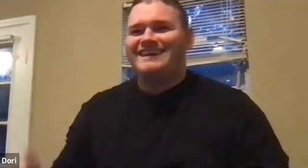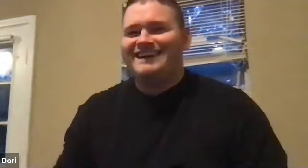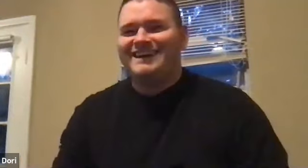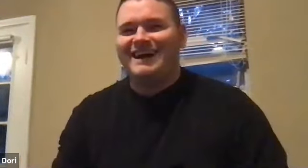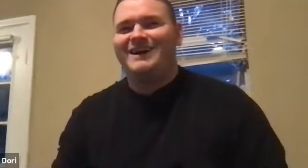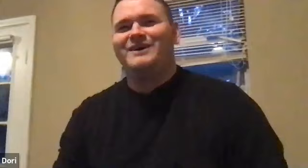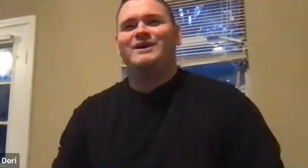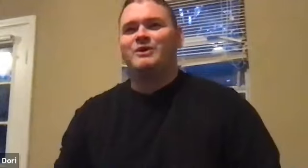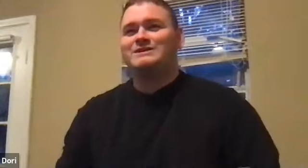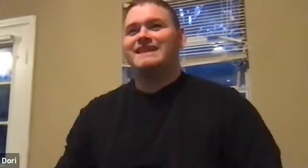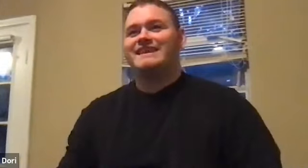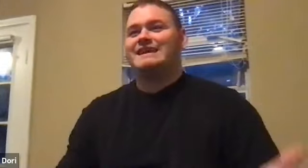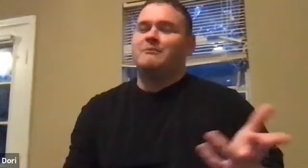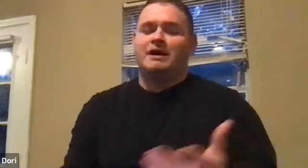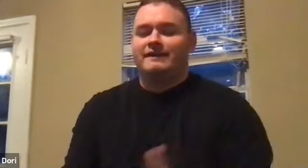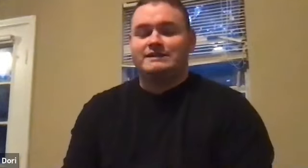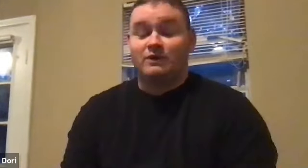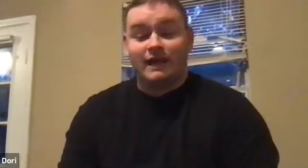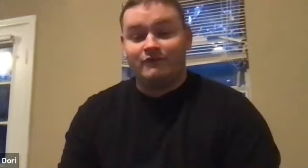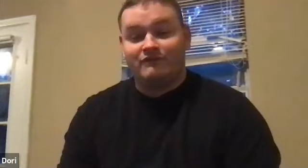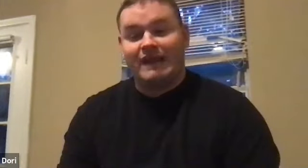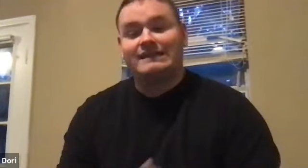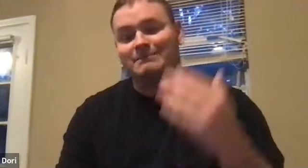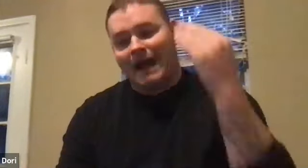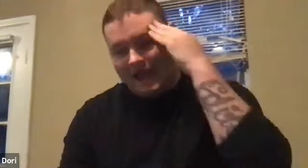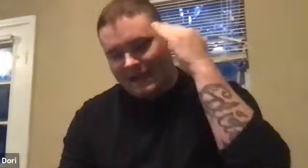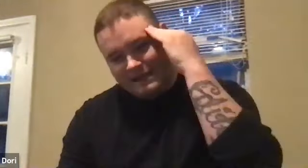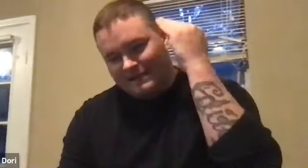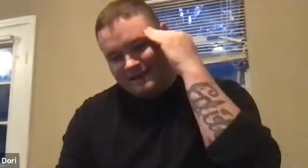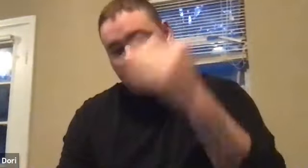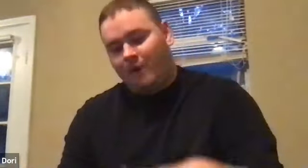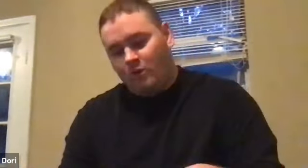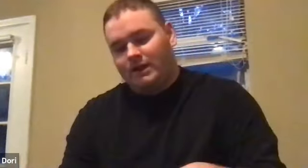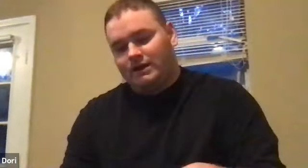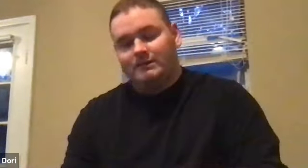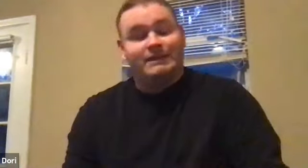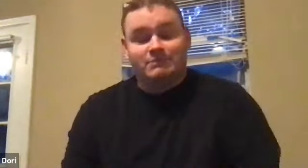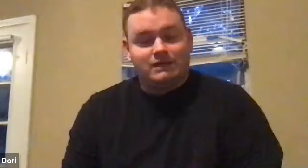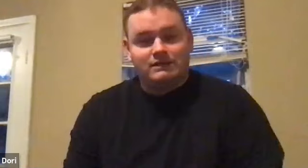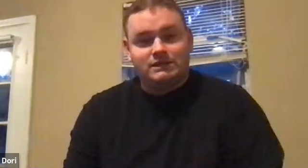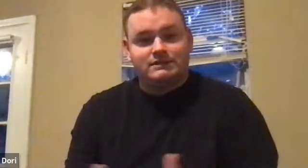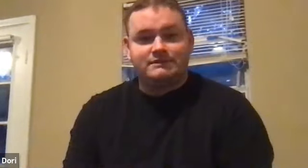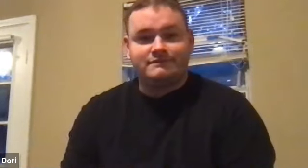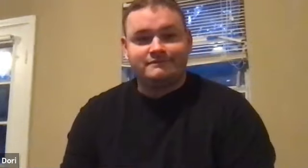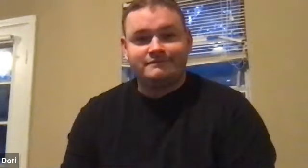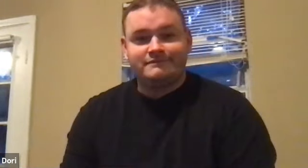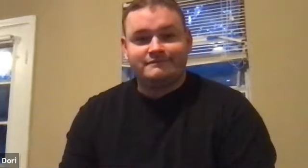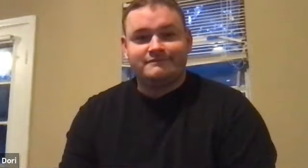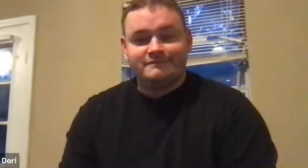what was I thinking? But that's only after the fact, because in my head, in the moment, it makes plenty of sense.